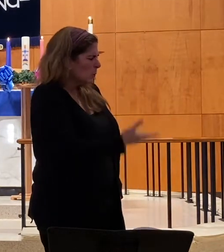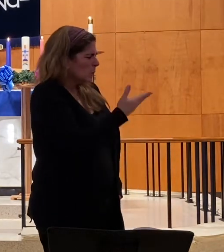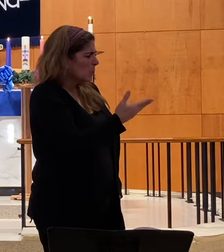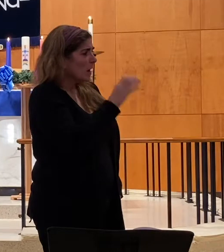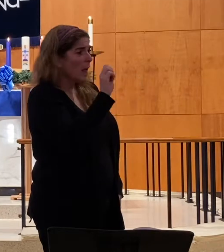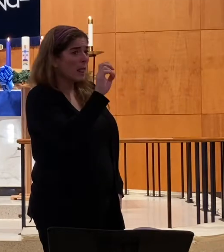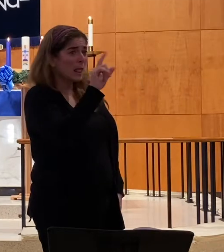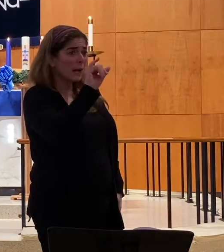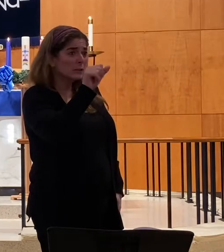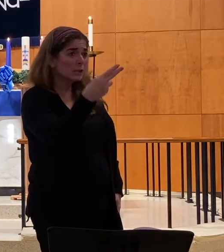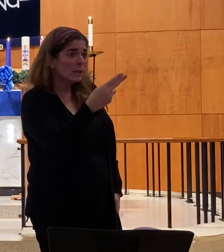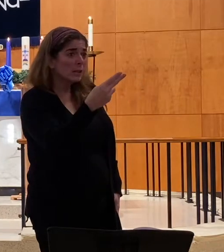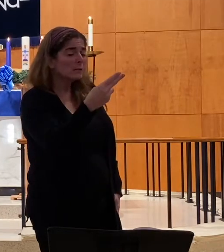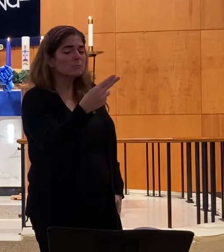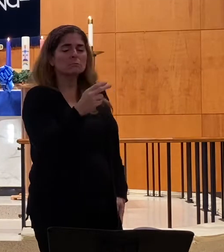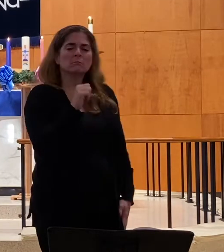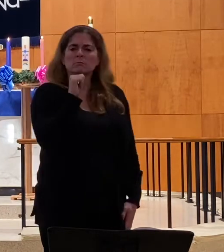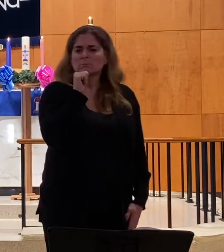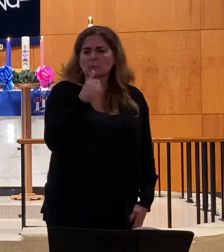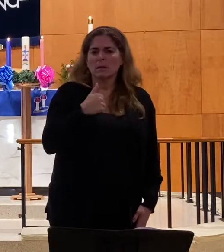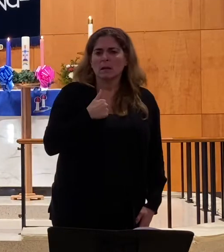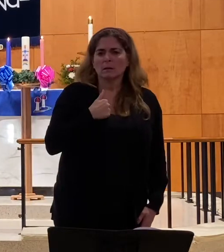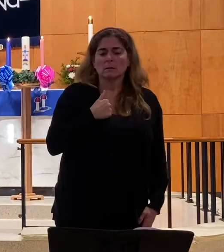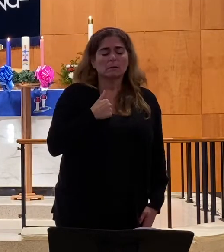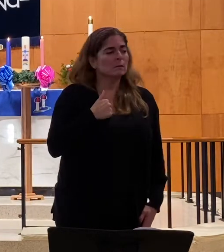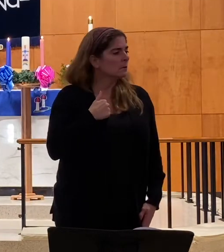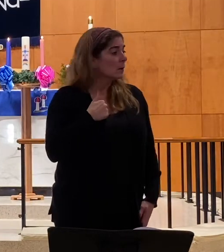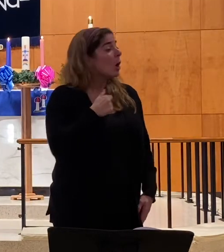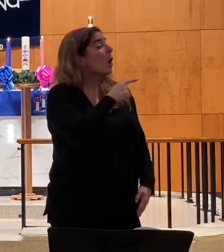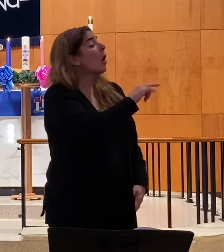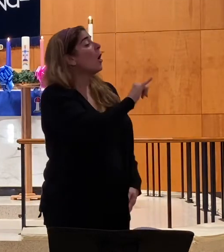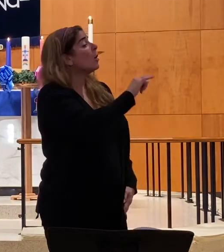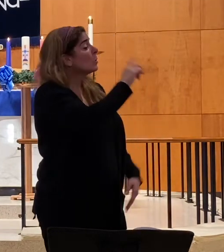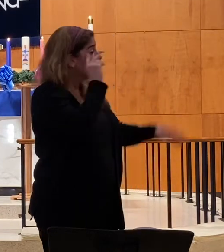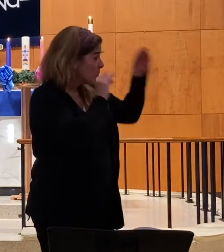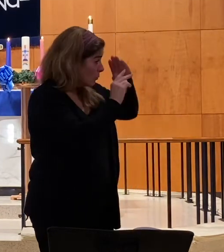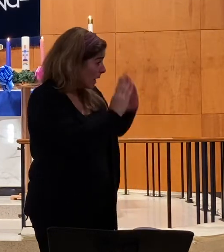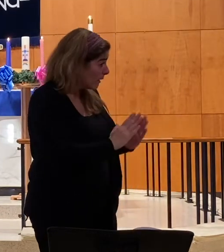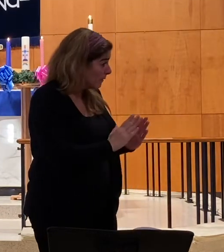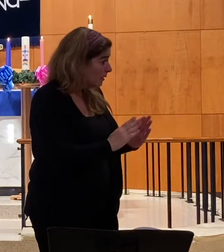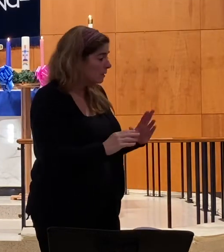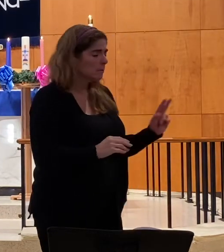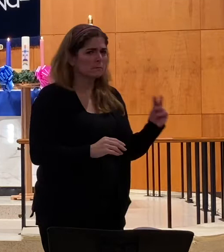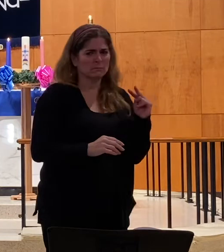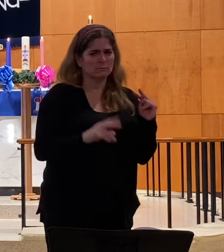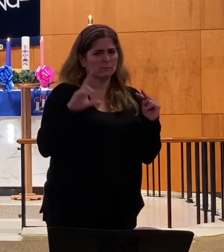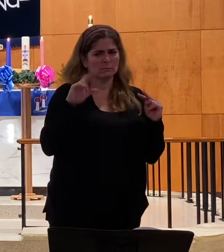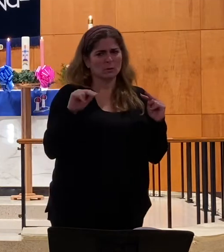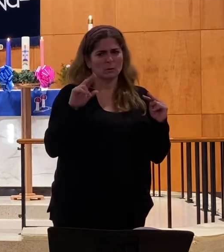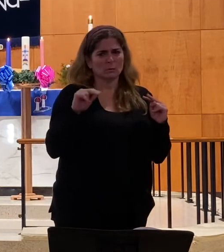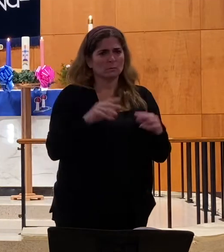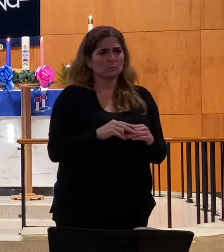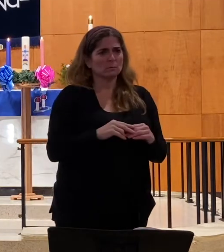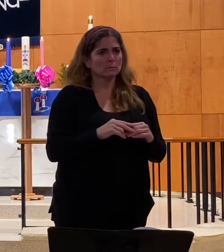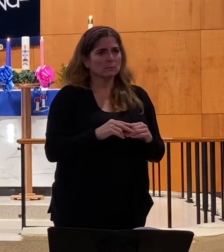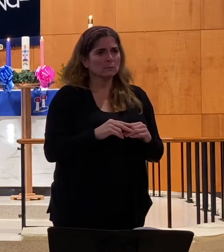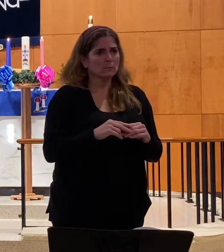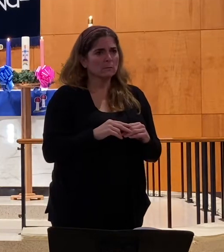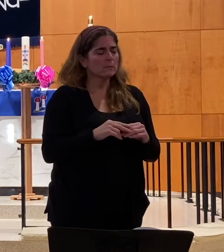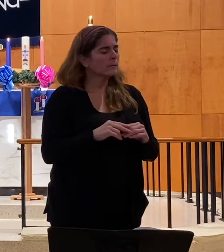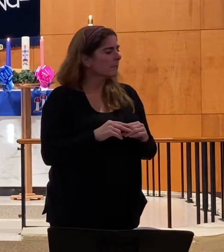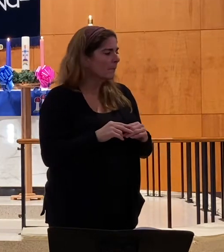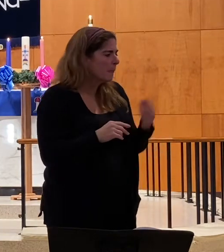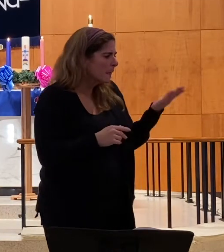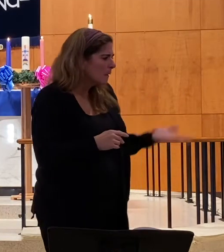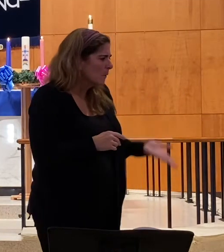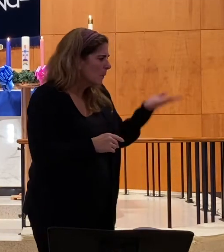Elijah?" He said, "I am not." "Are you a prophet?" He answered, "No." Then they said to him,